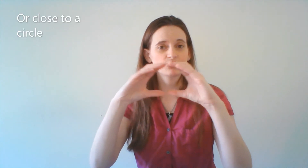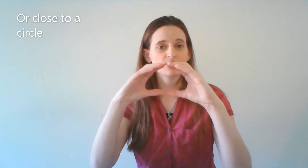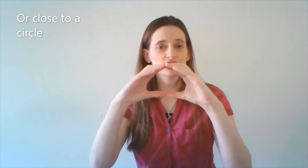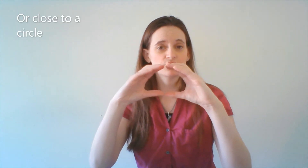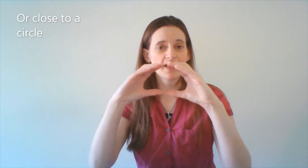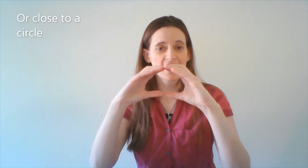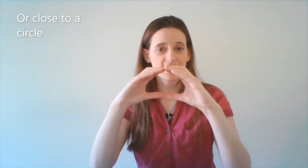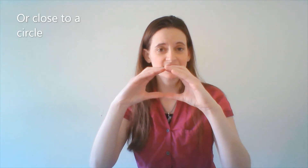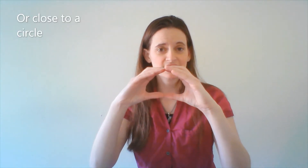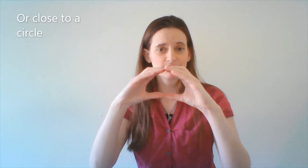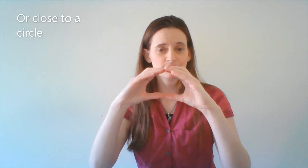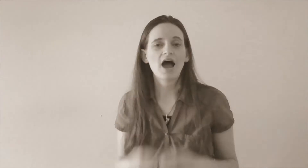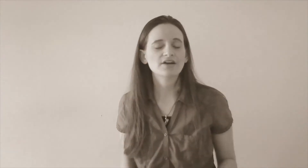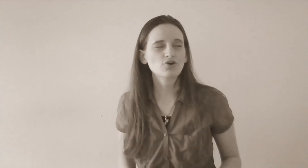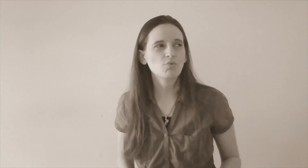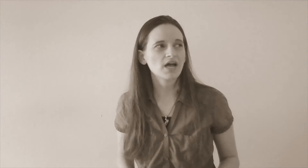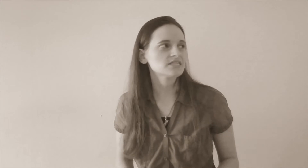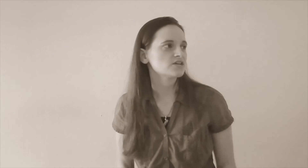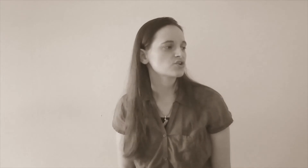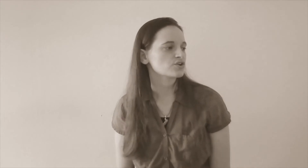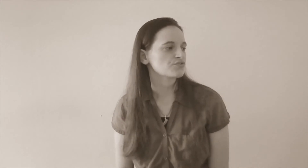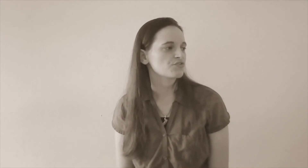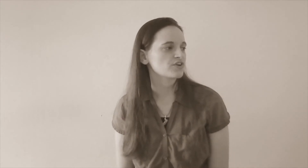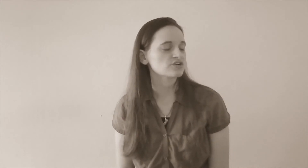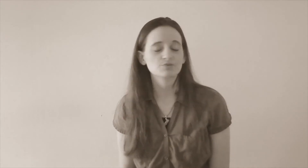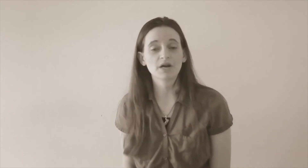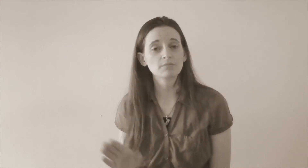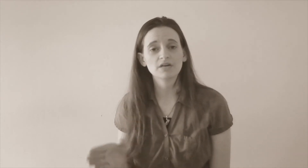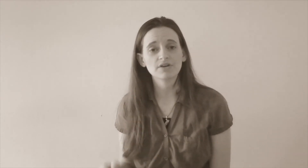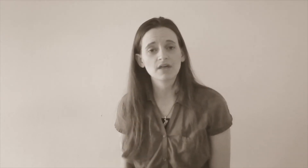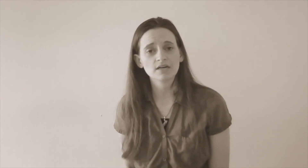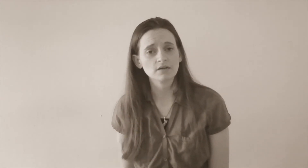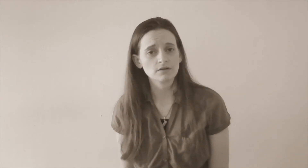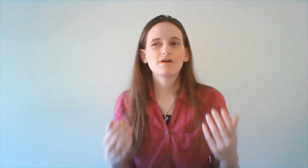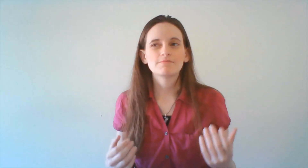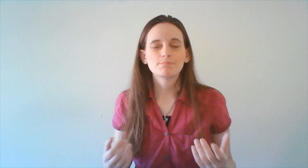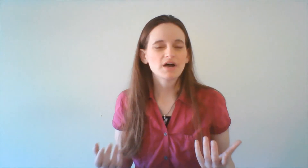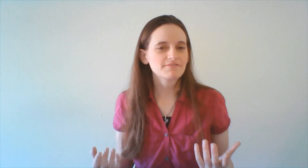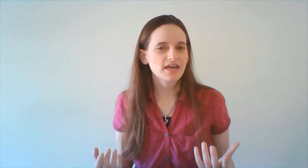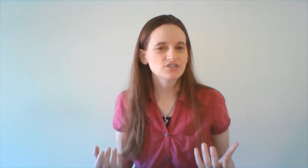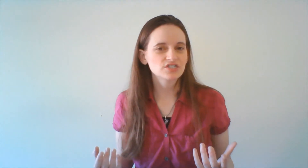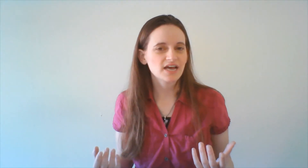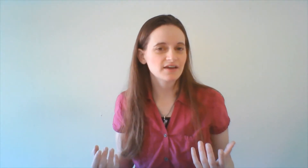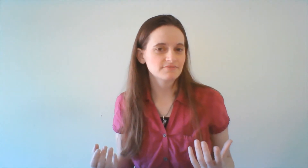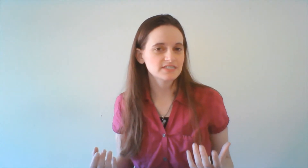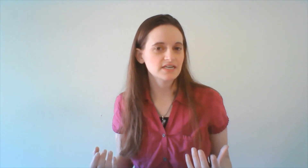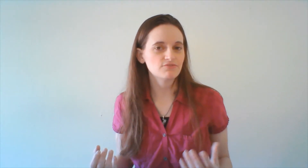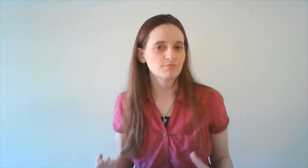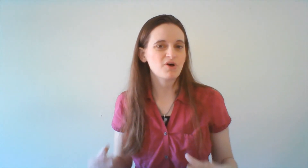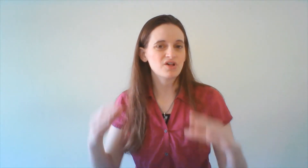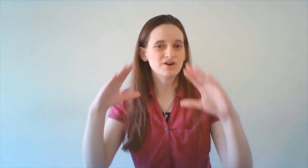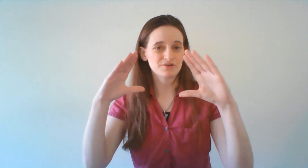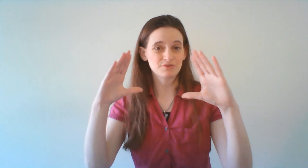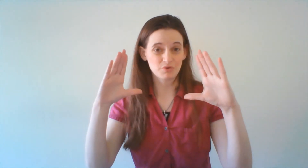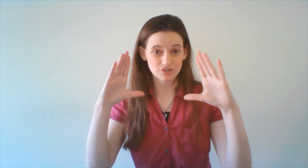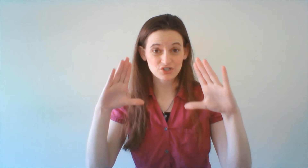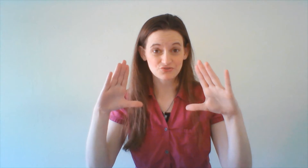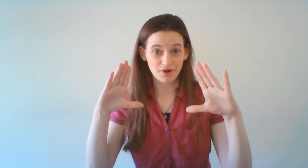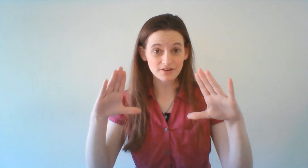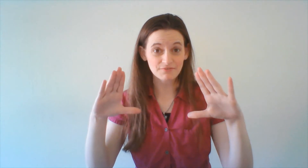the two hands. I don't know why I said curved fingers, but I'm leaving that in. Modifications I have seen for ball are the more straight